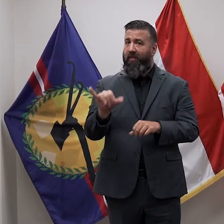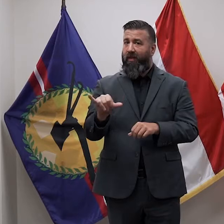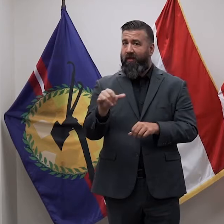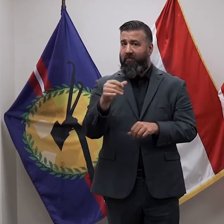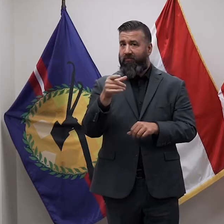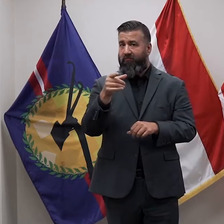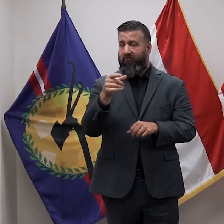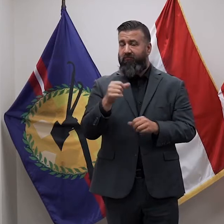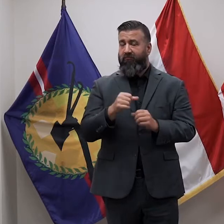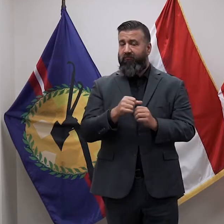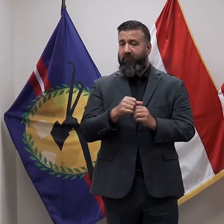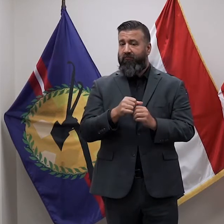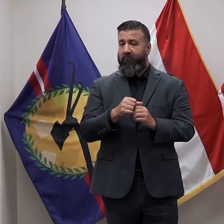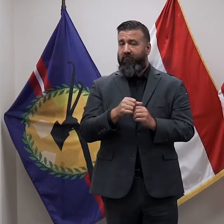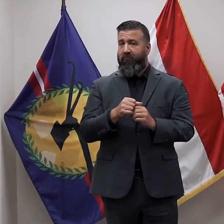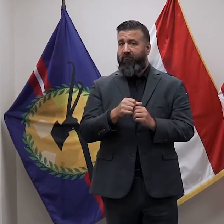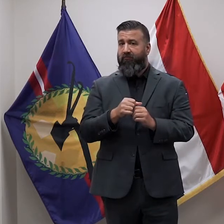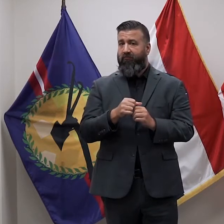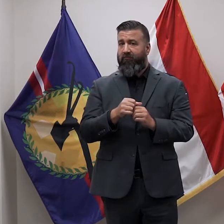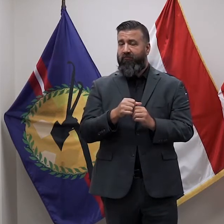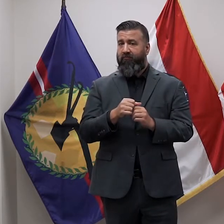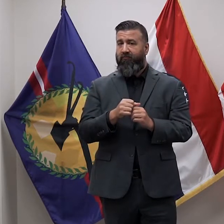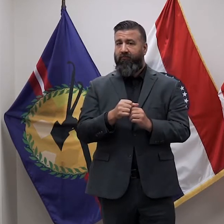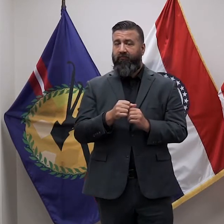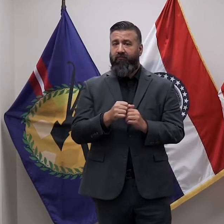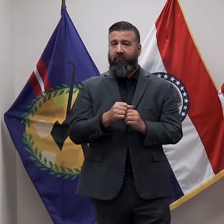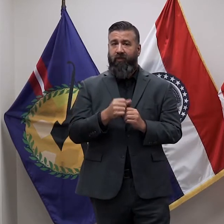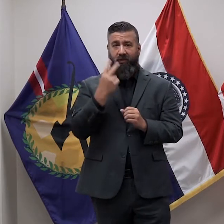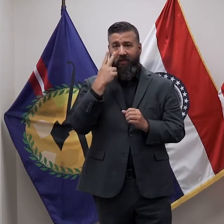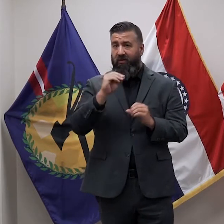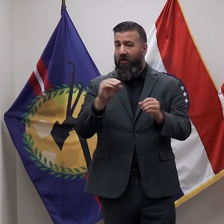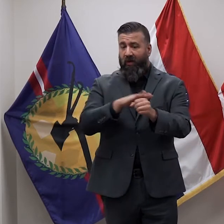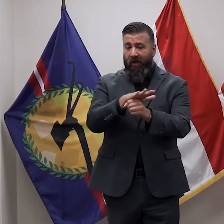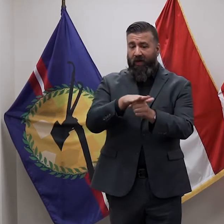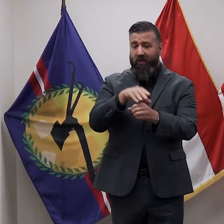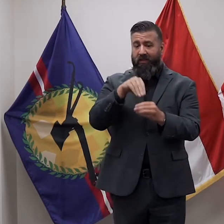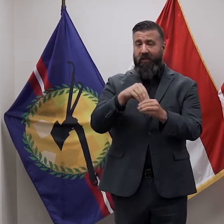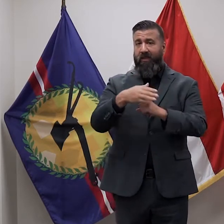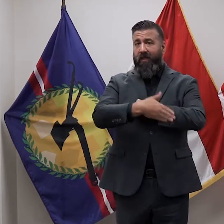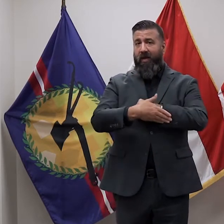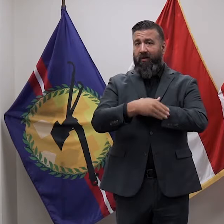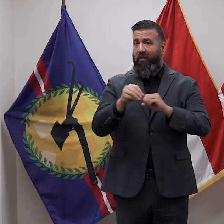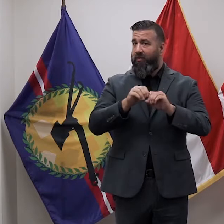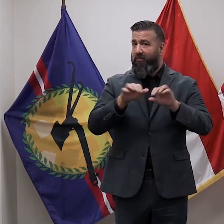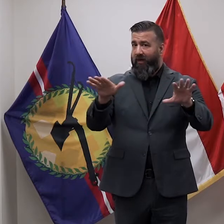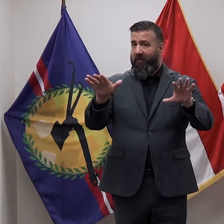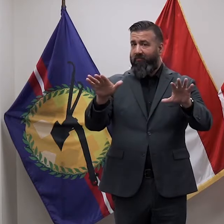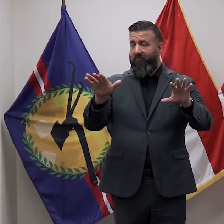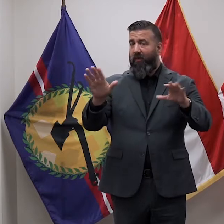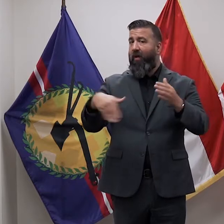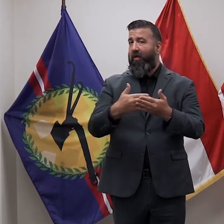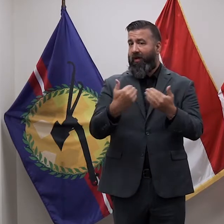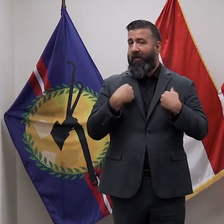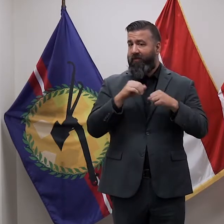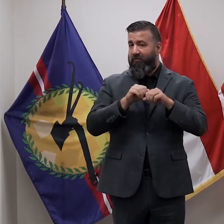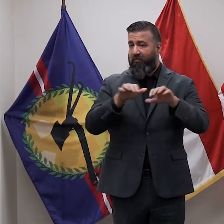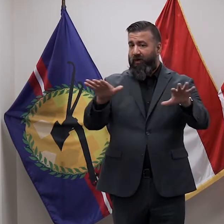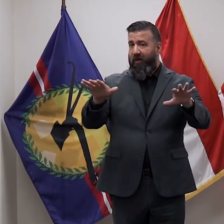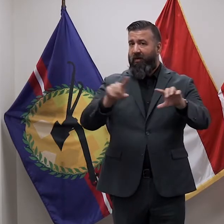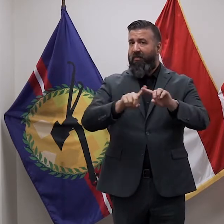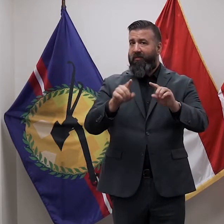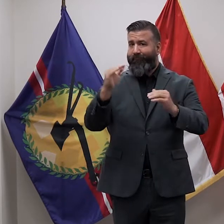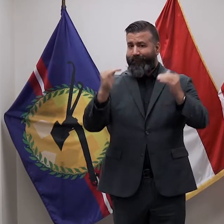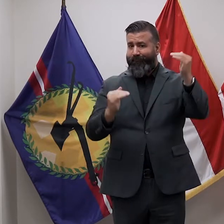you see that there are no geographic areas of the county where there is no spread at all, but there are differences